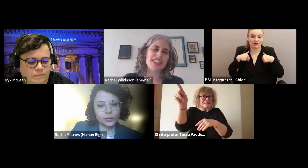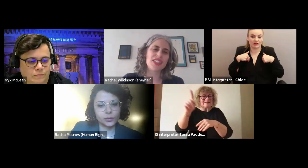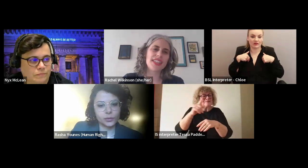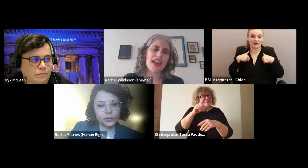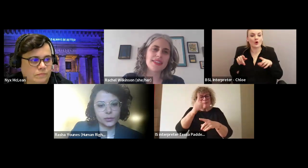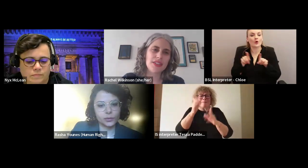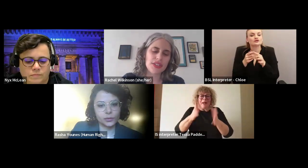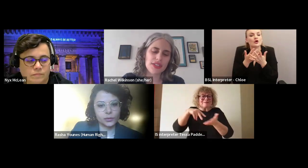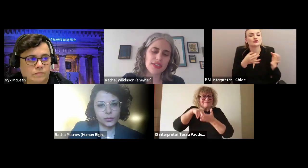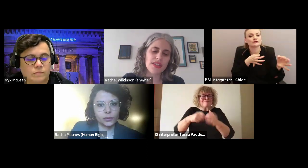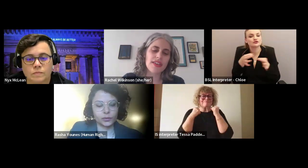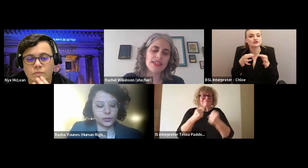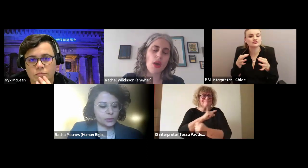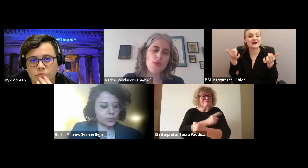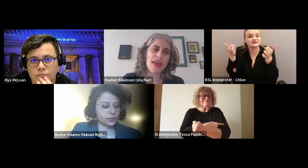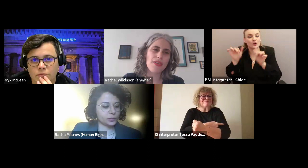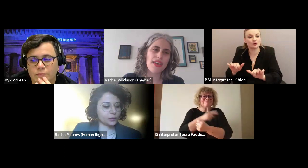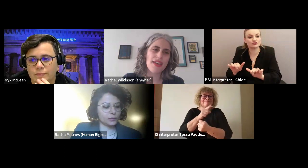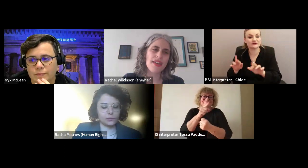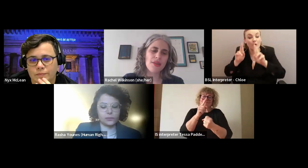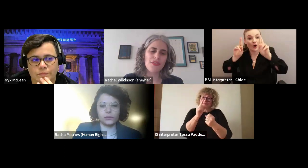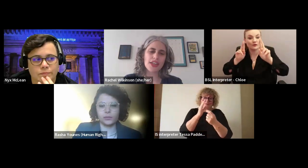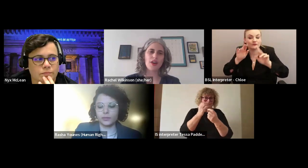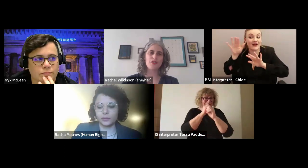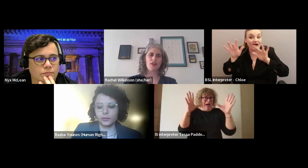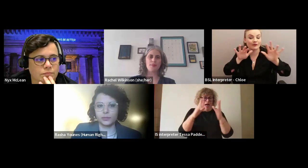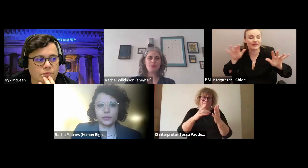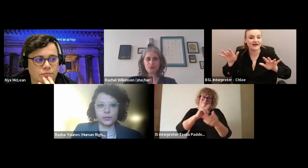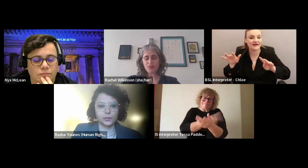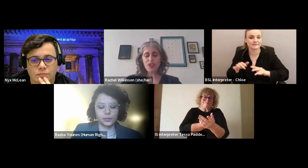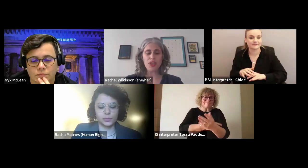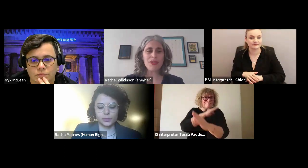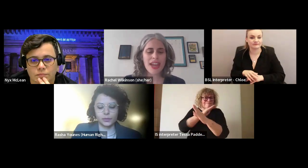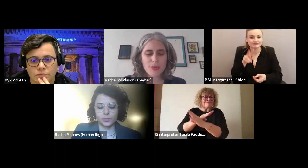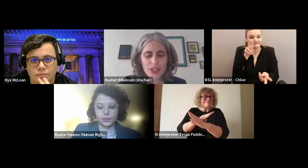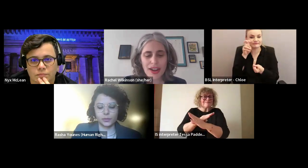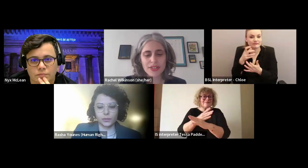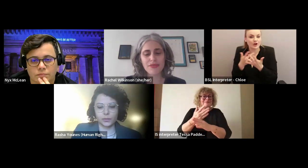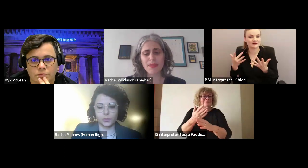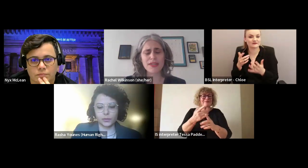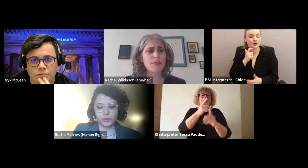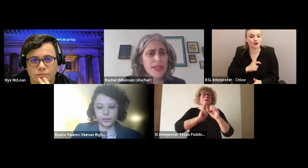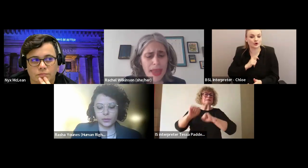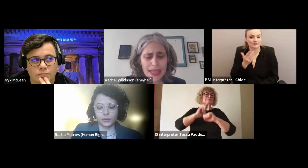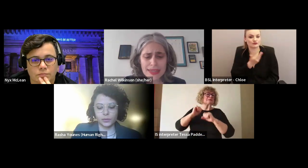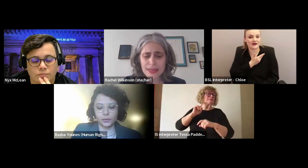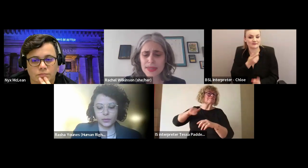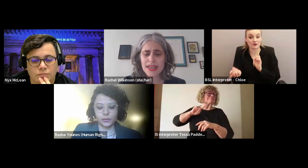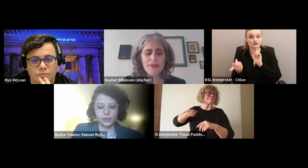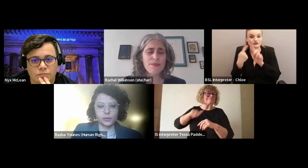lots of strategies and solutions so that there is hope out there. We've heard a lot from Human Rights Watch around rapid